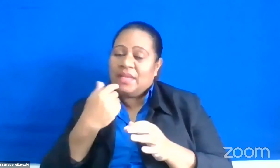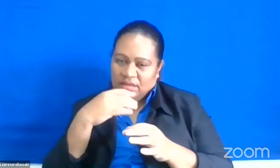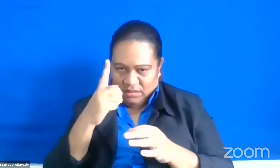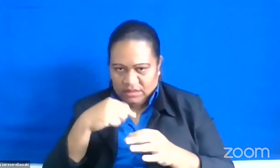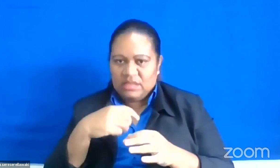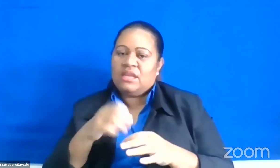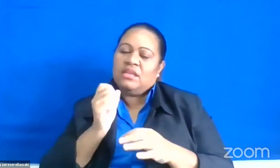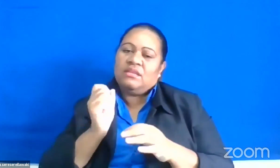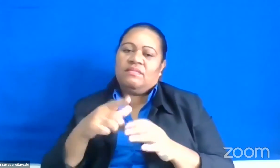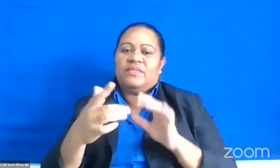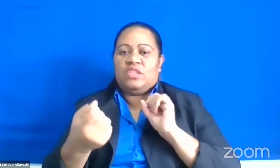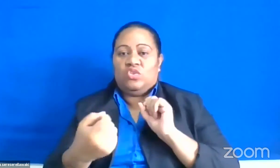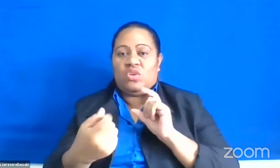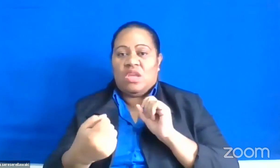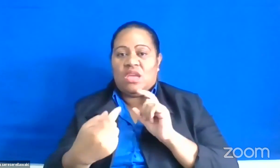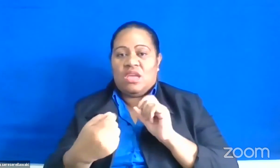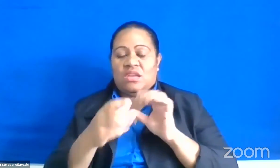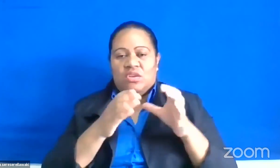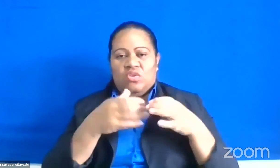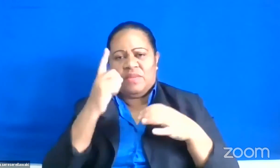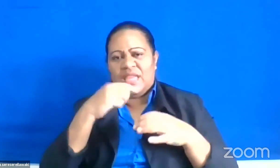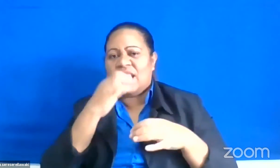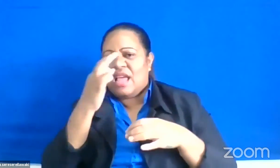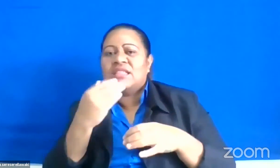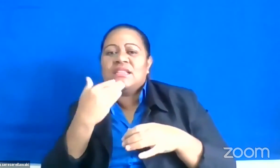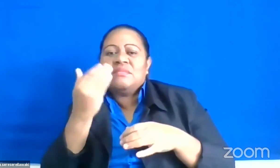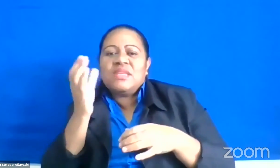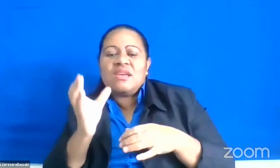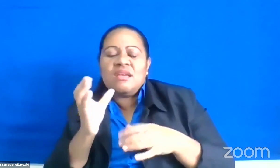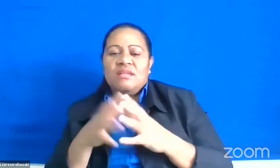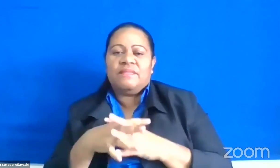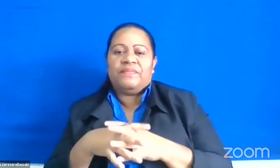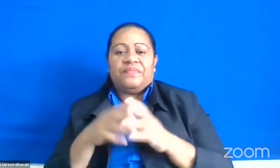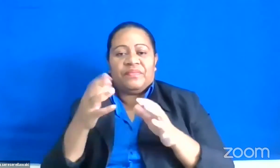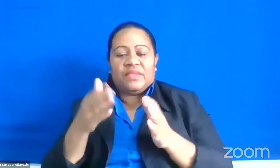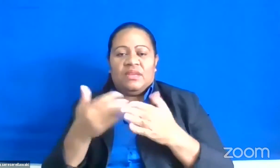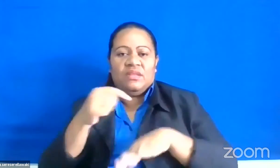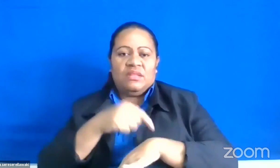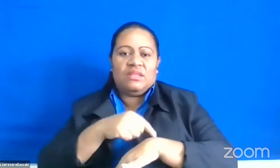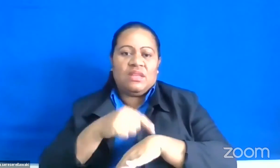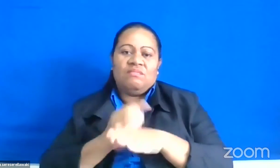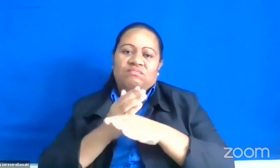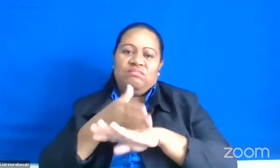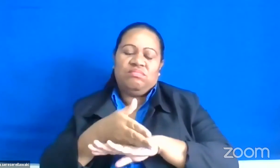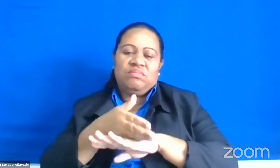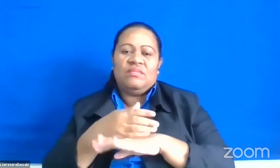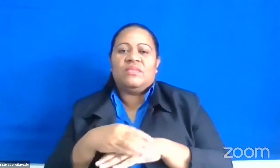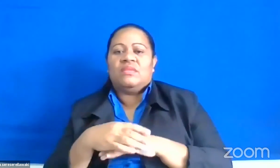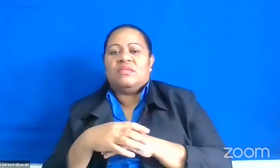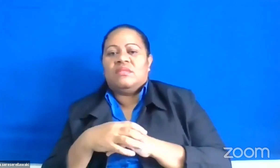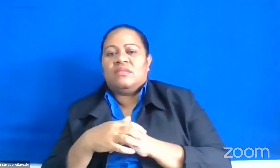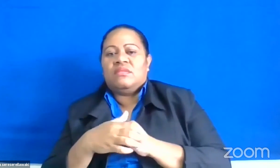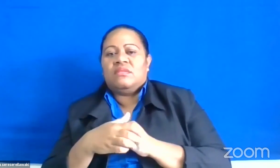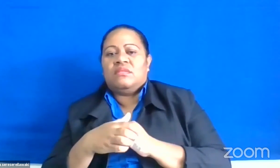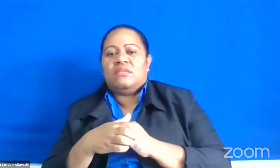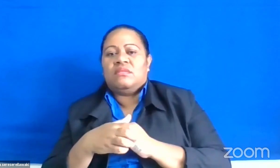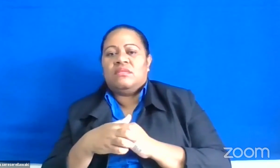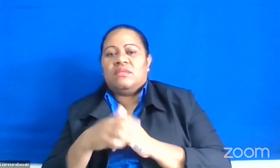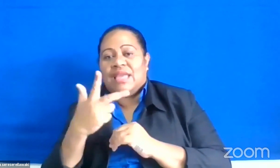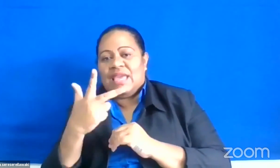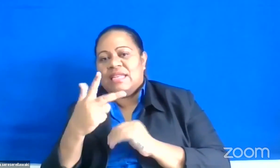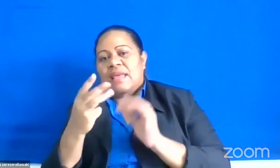so we can ask our speakers we have our time uh has been extended for another eight more minutes